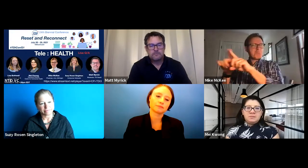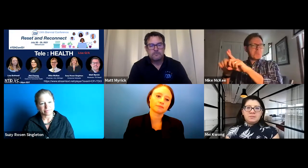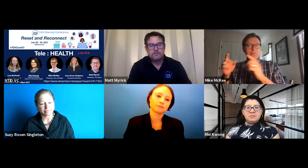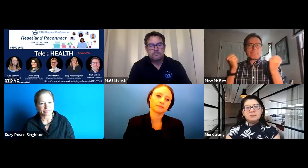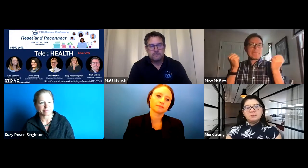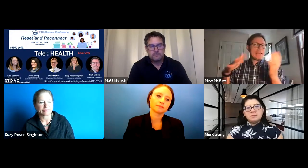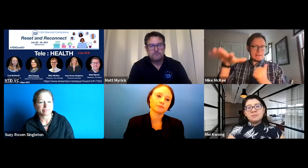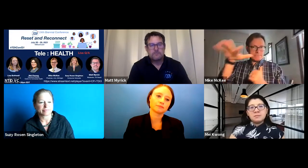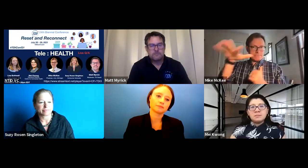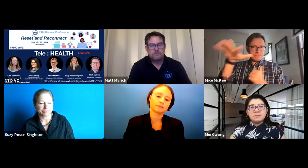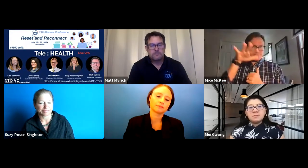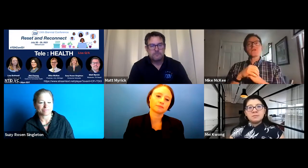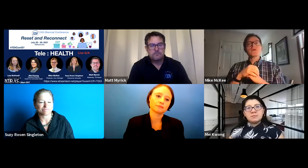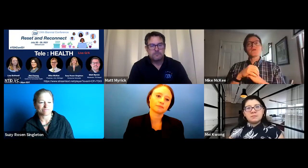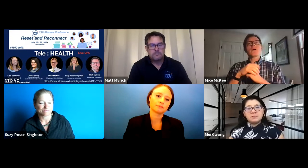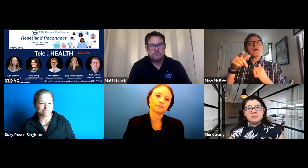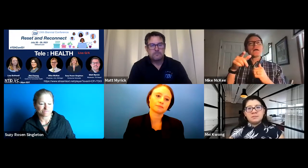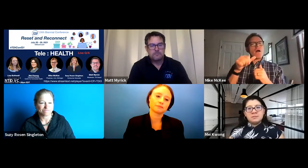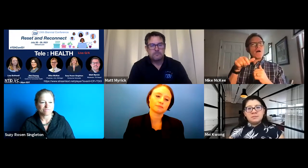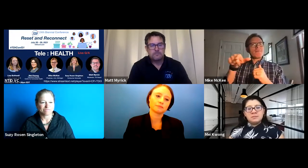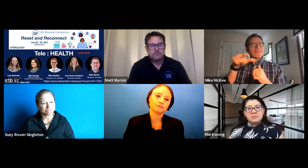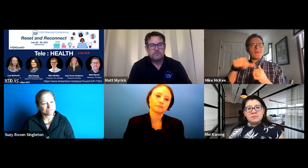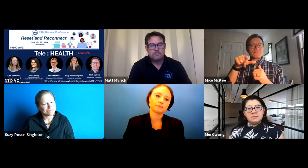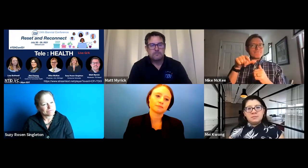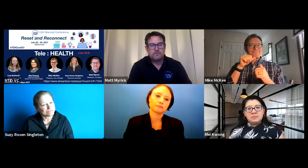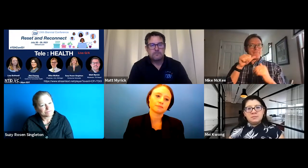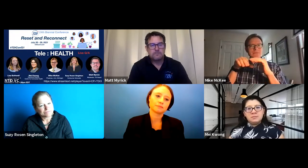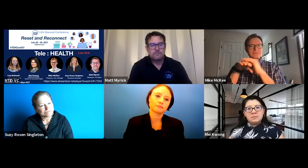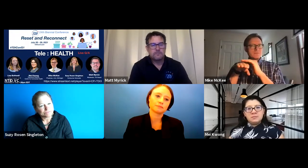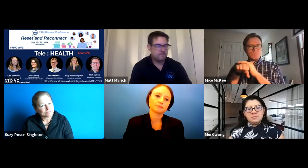video, Zoom, a variety of different platforms available.